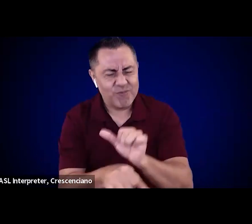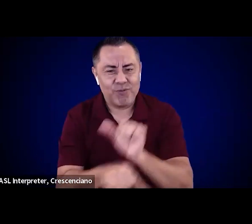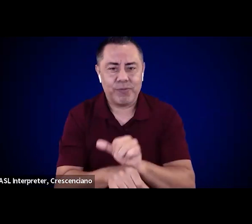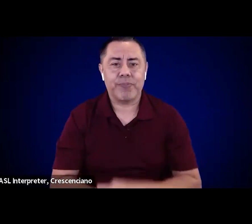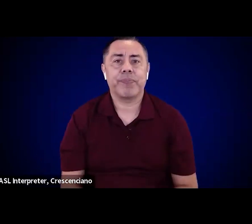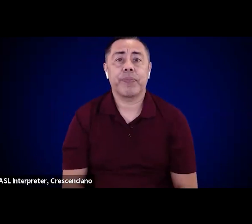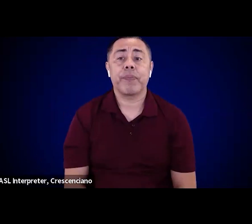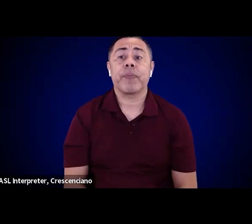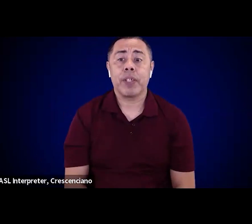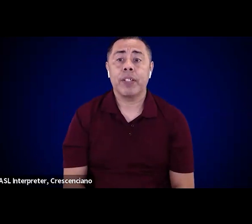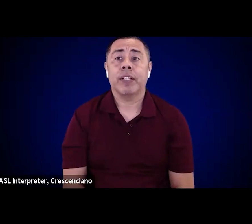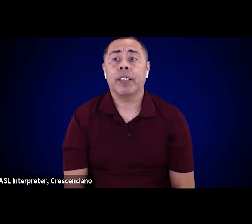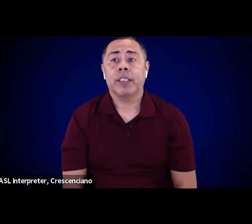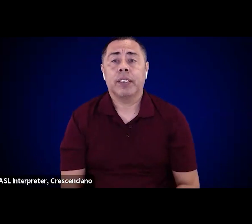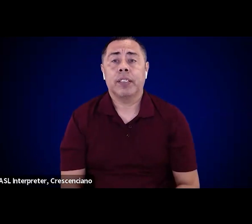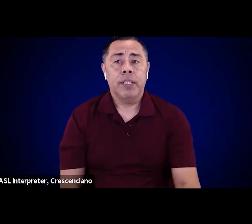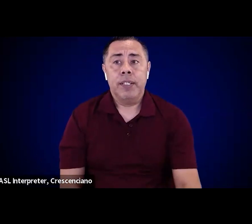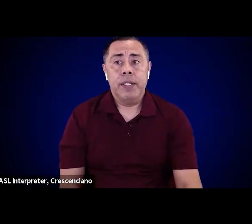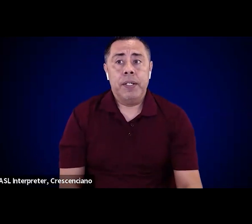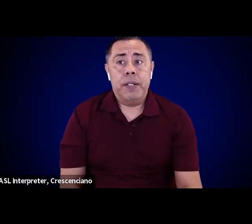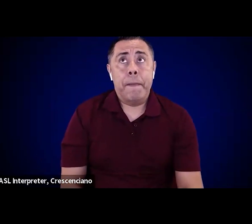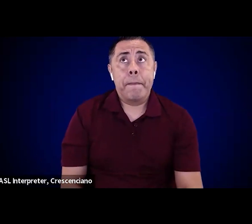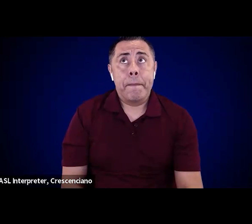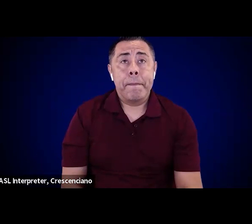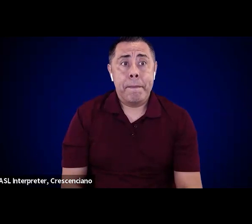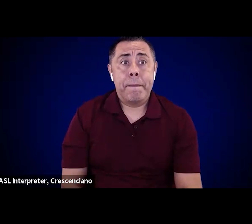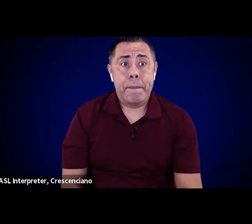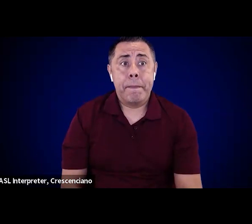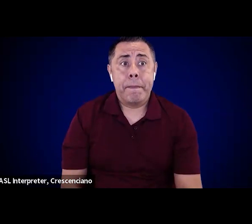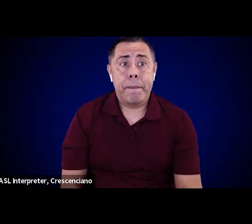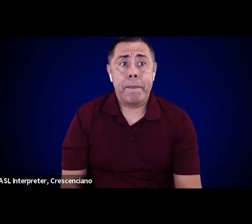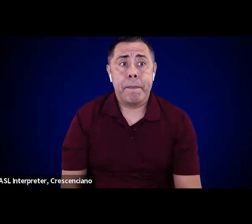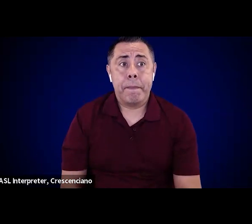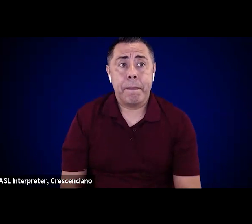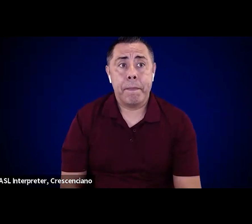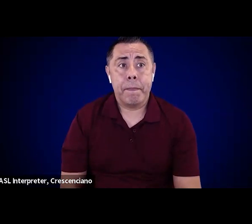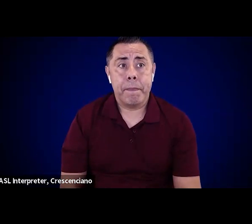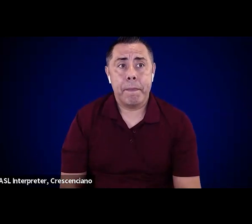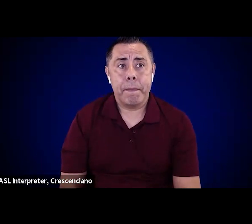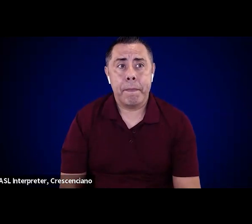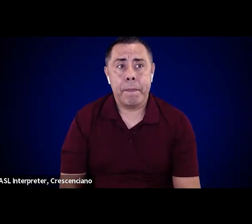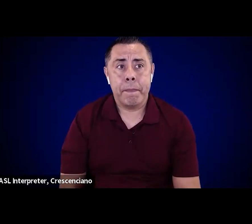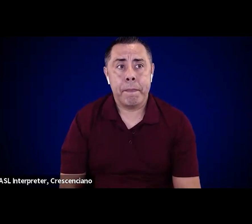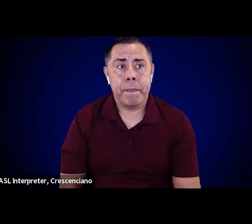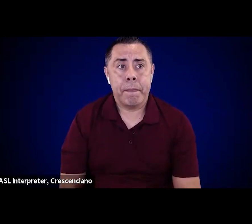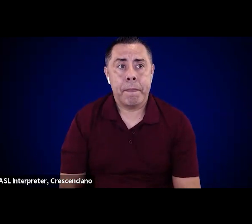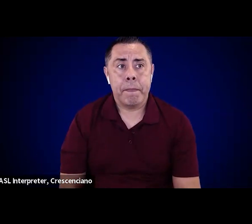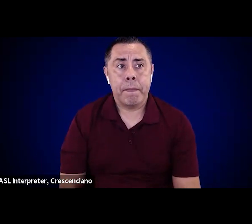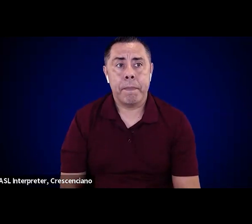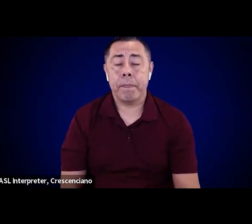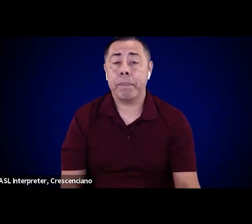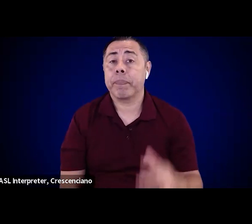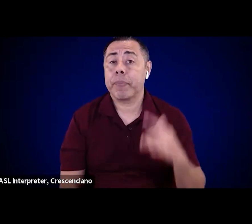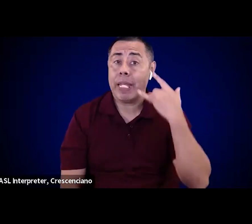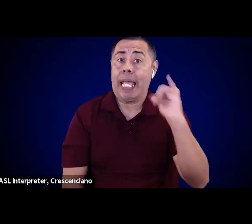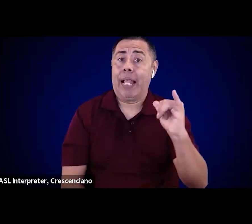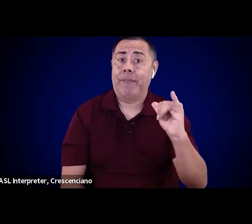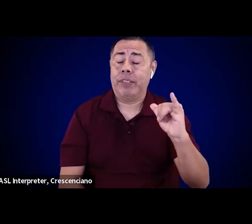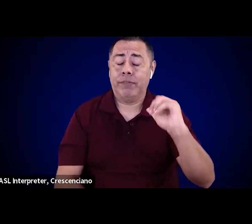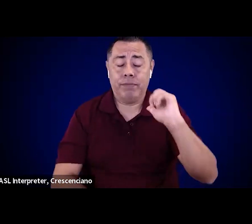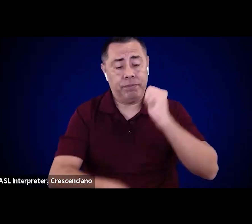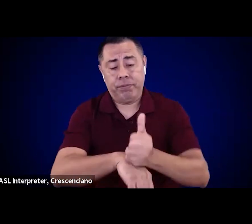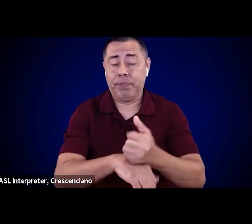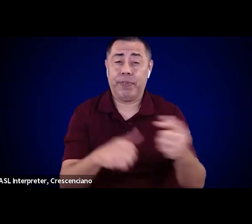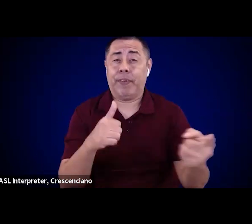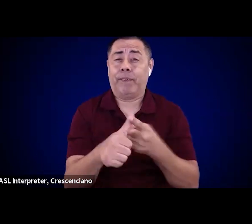To address the inequities, California leaned forward and established the nation's first ever Office of Access and Functional Needs, also known